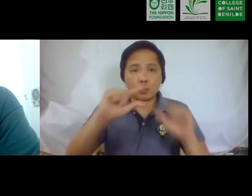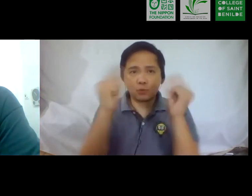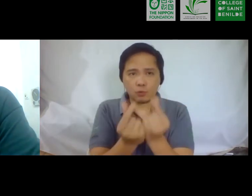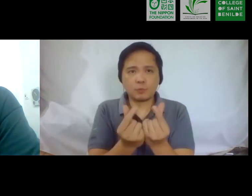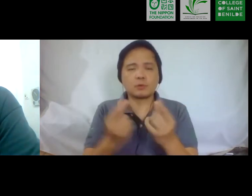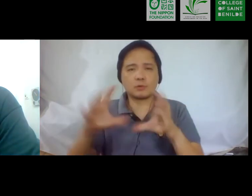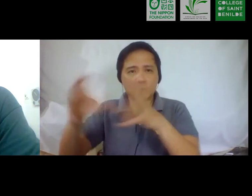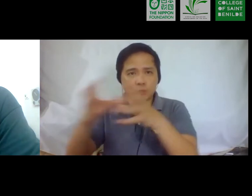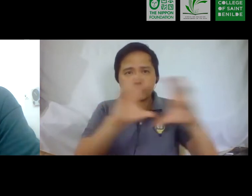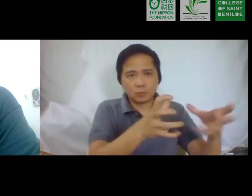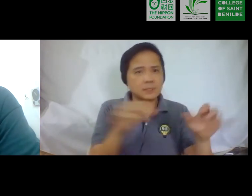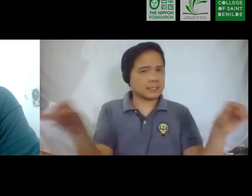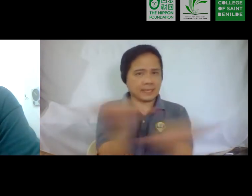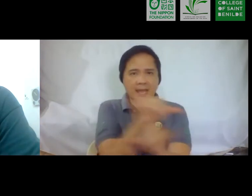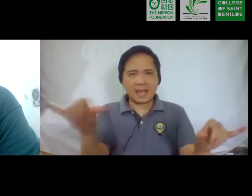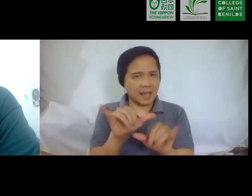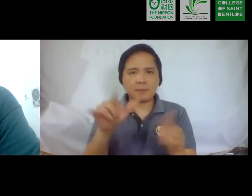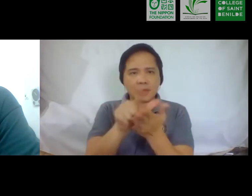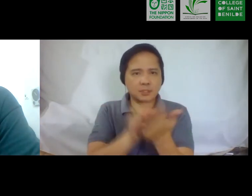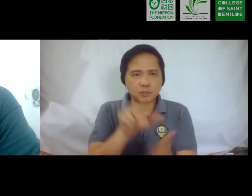compare results.